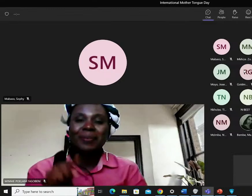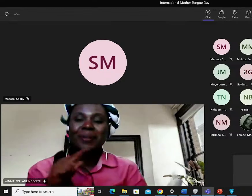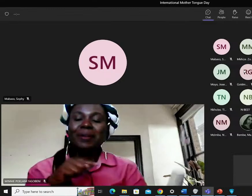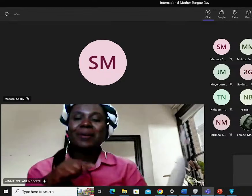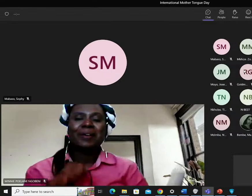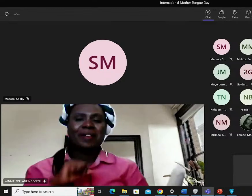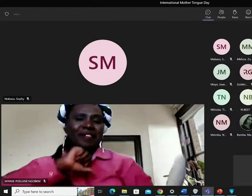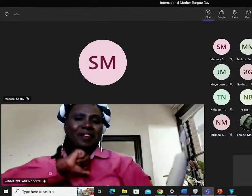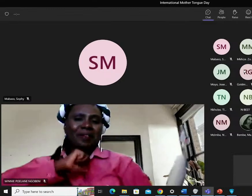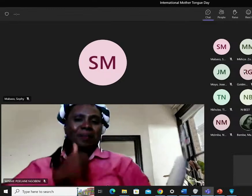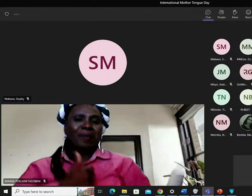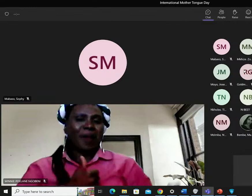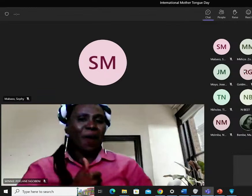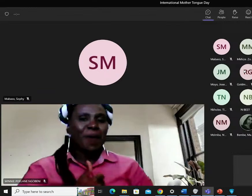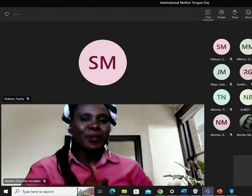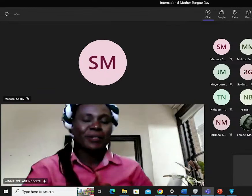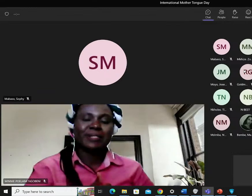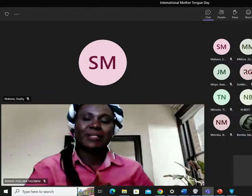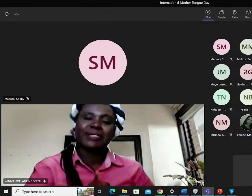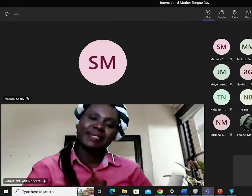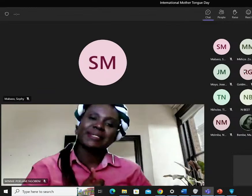proud.